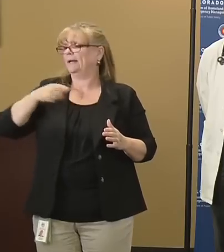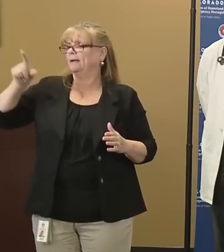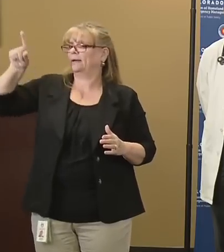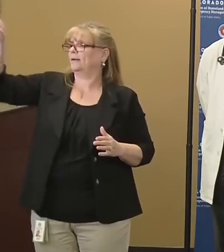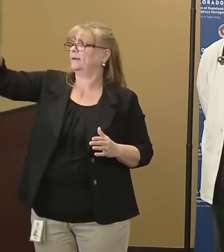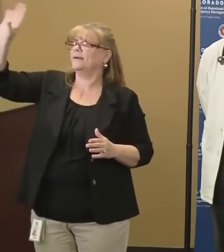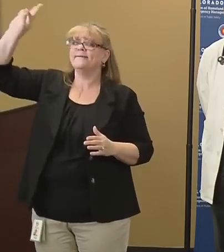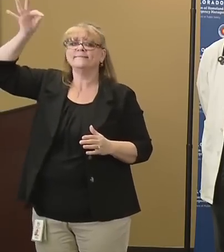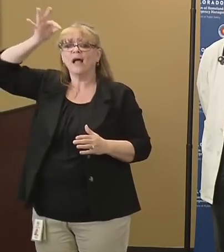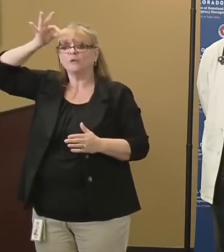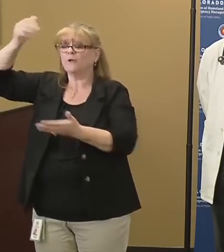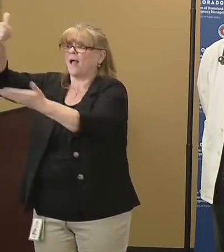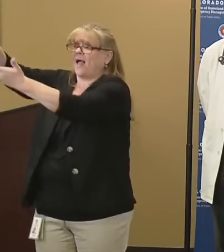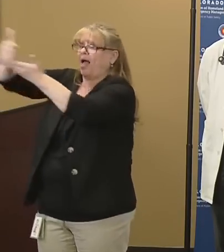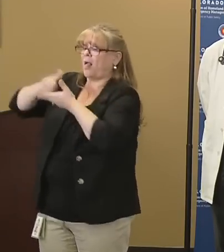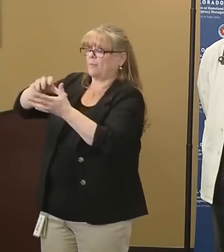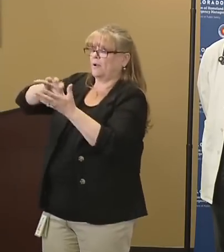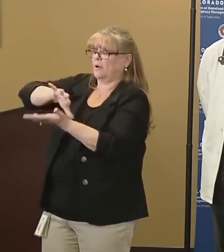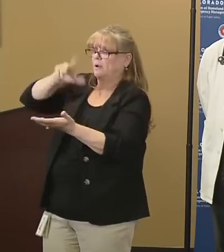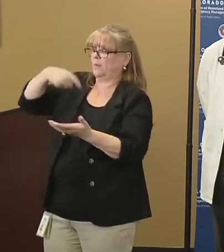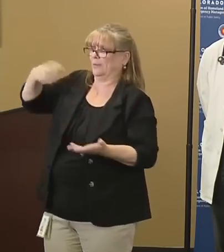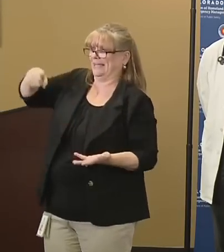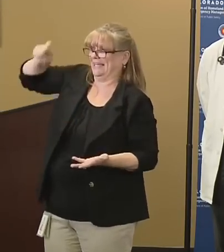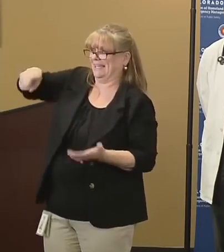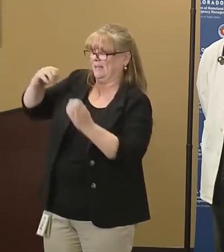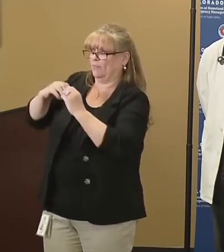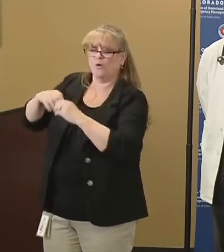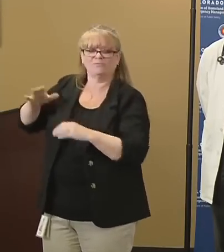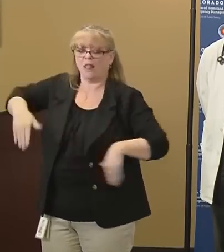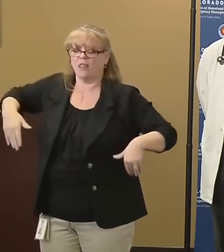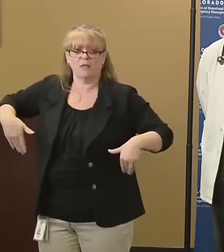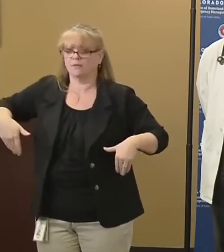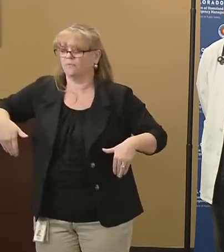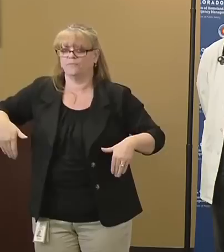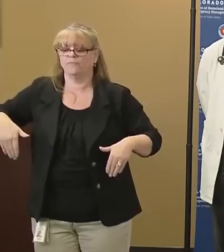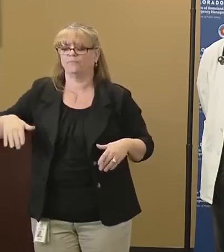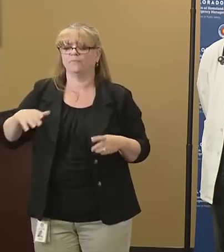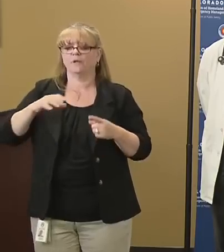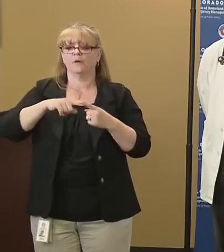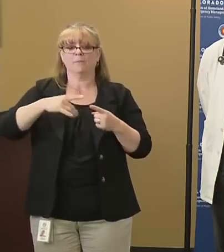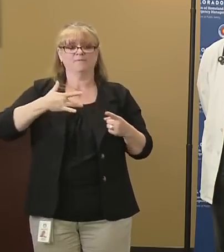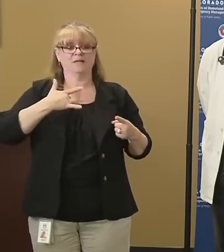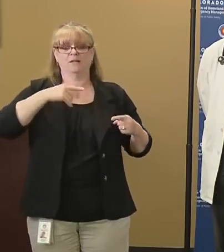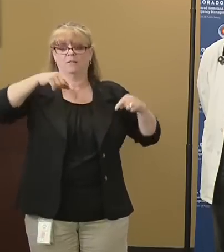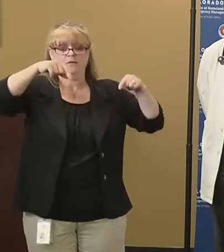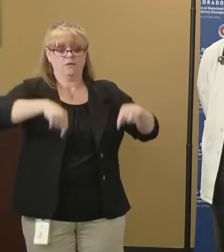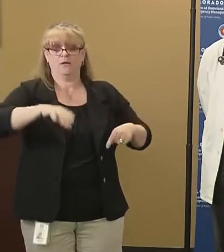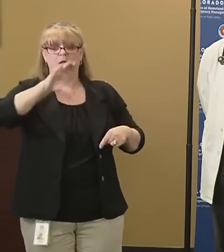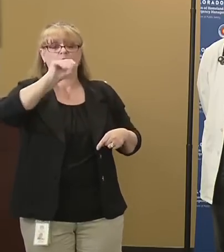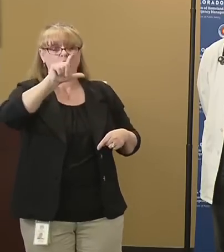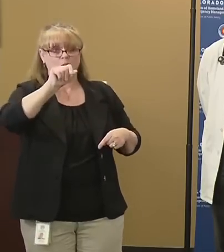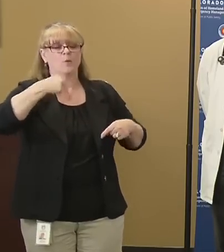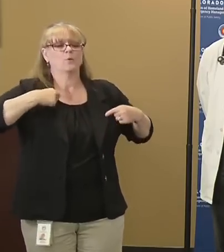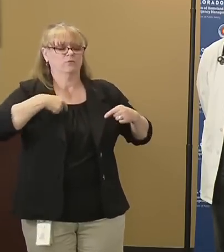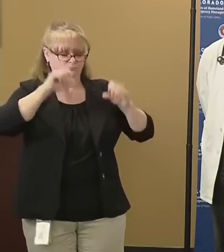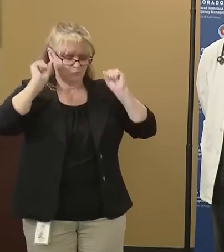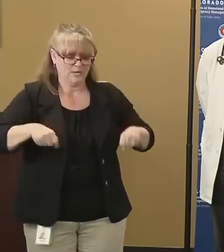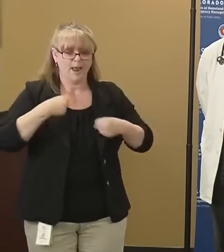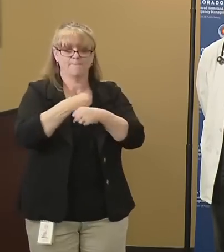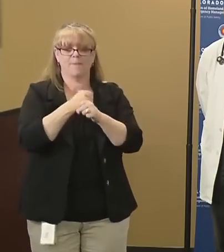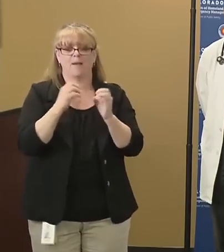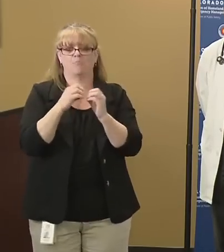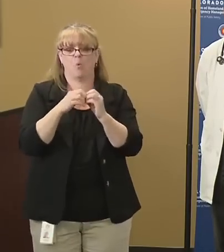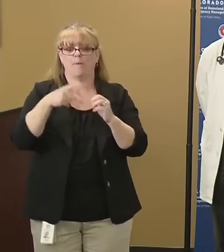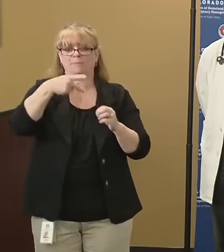increasingly confident that we will have both the domestic Colorado manufacturing on an emergency basis, and we're working directly with international